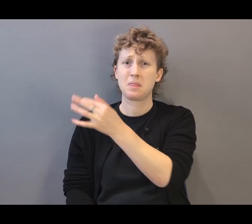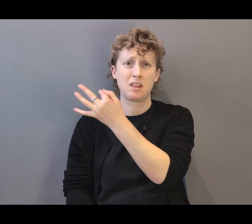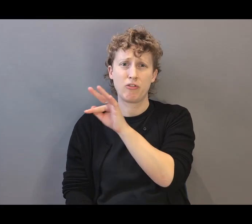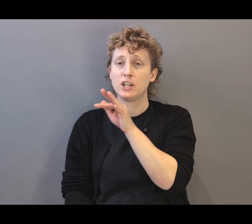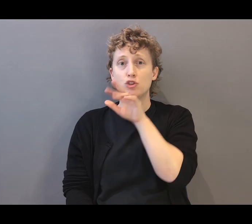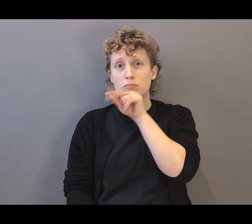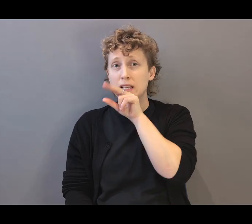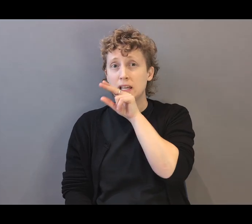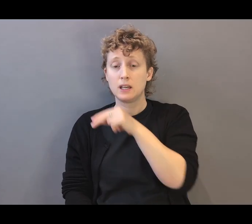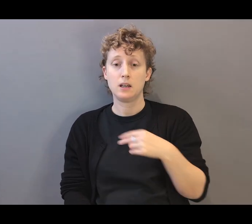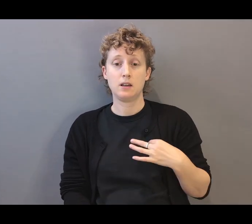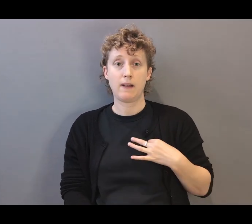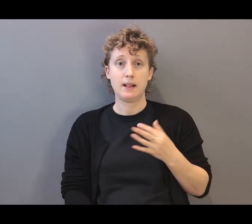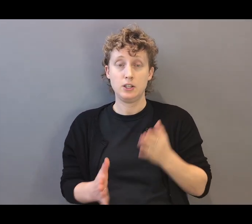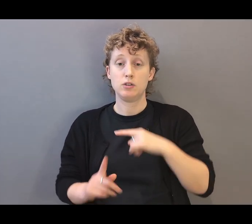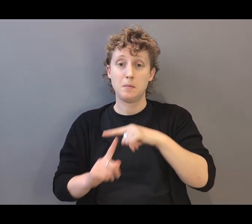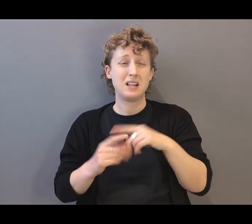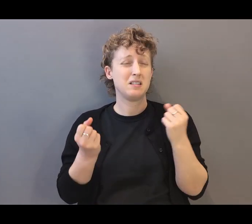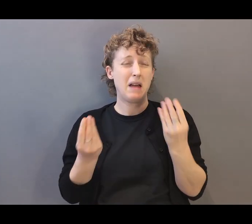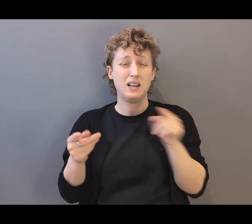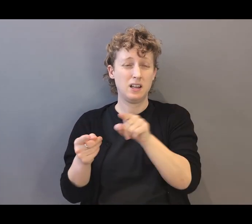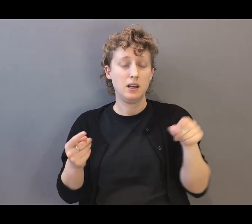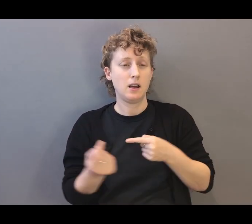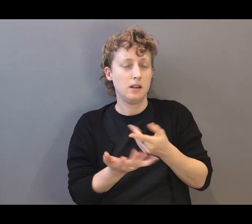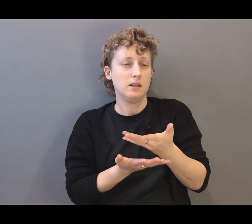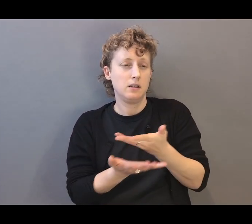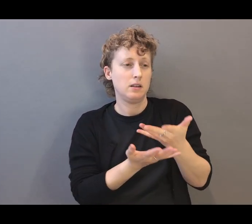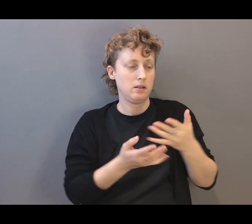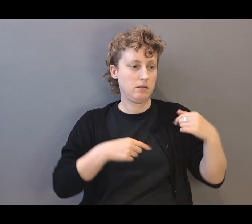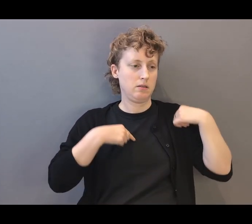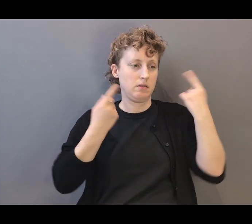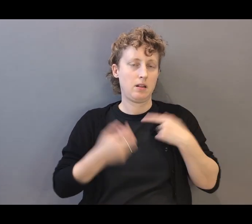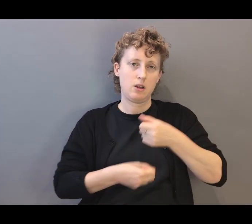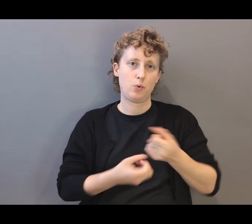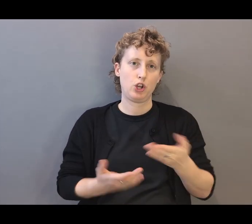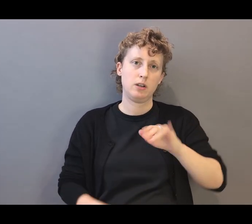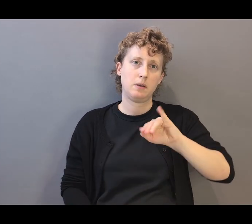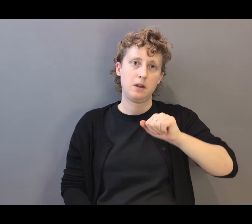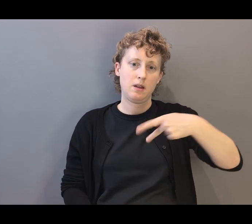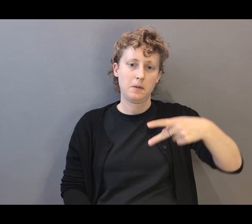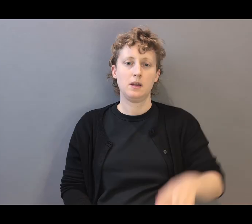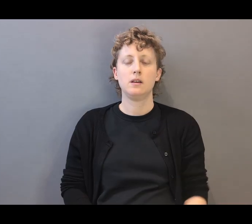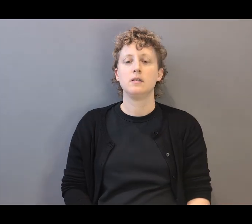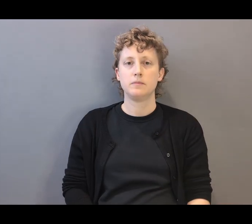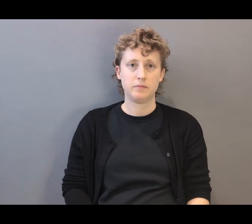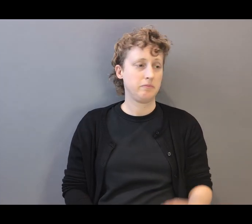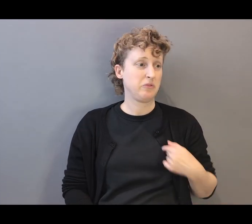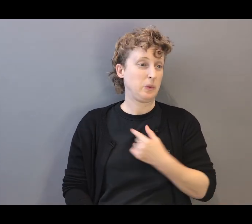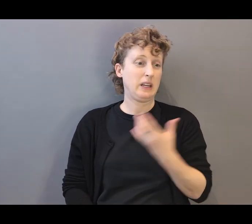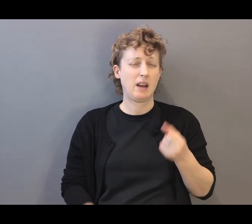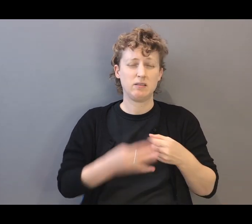many other volunteers that I've met and collaborated with during the years in IAAP. We have regional councils,